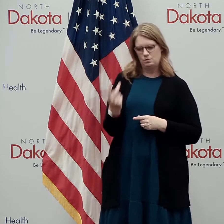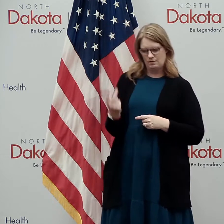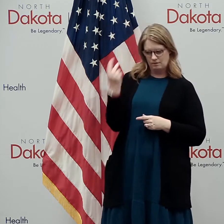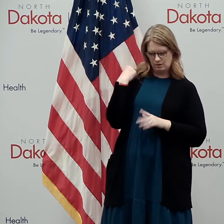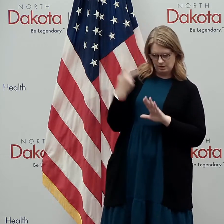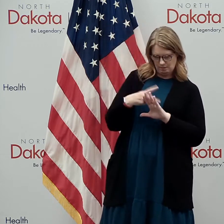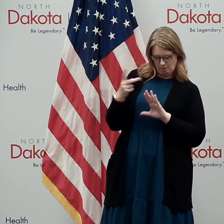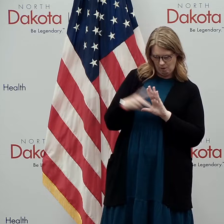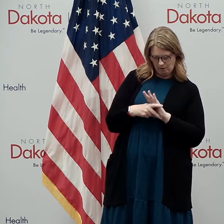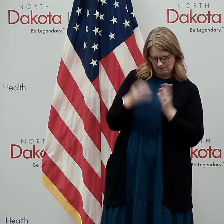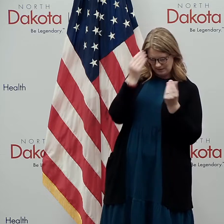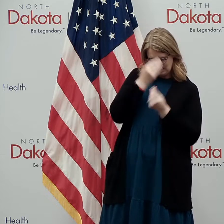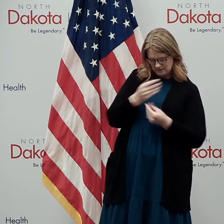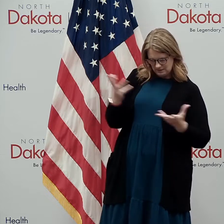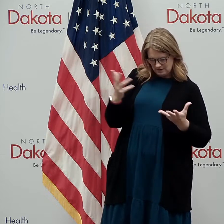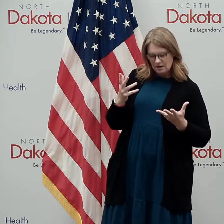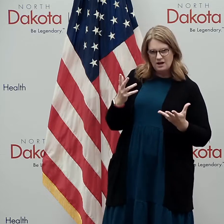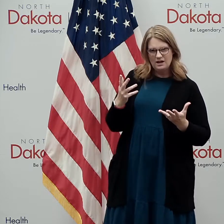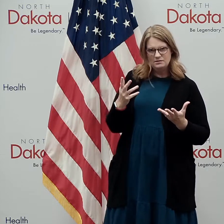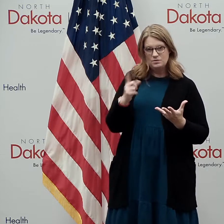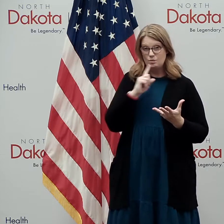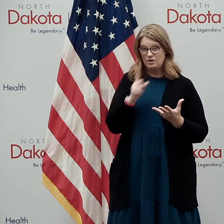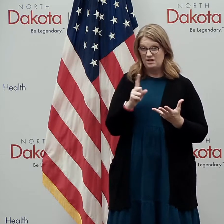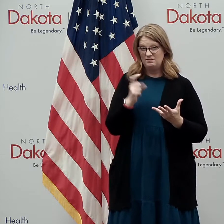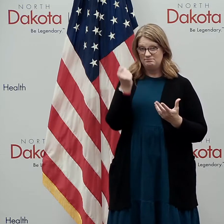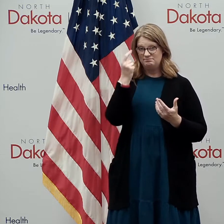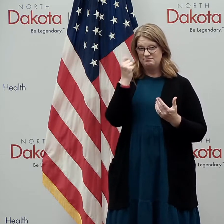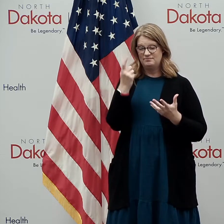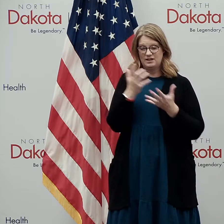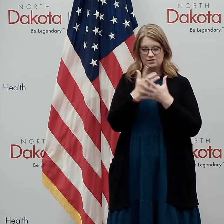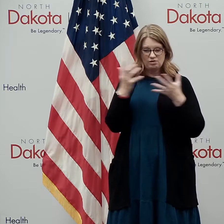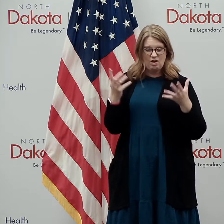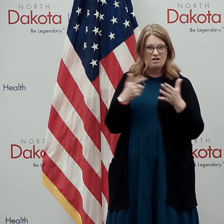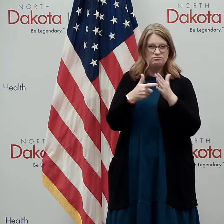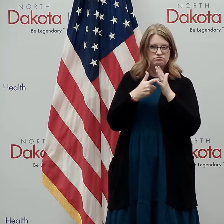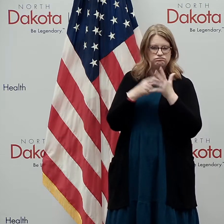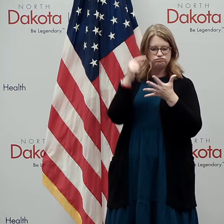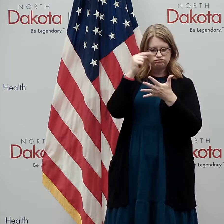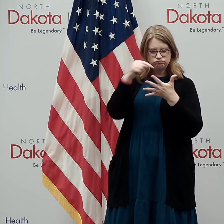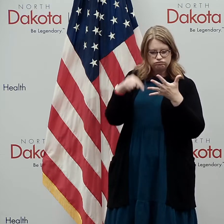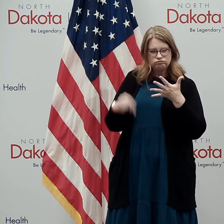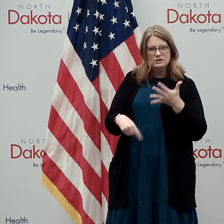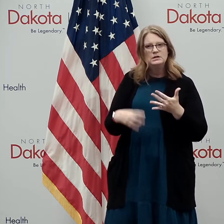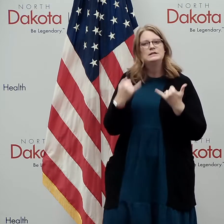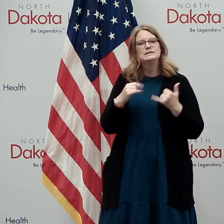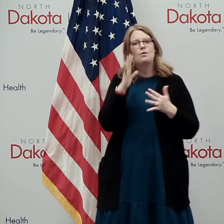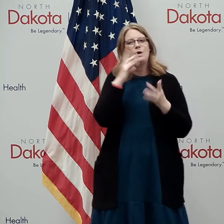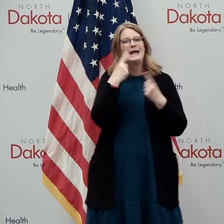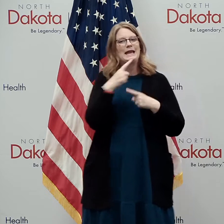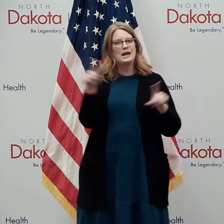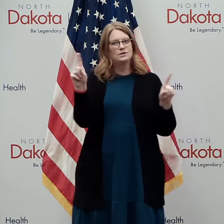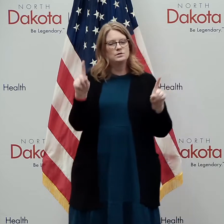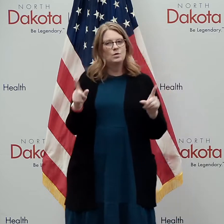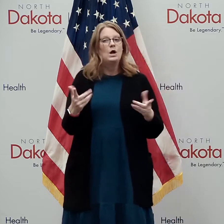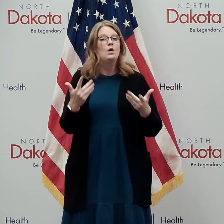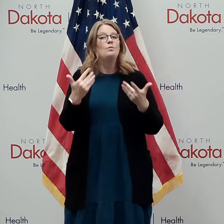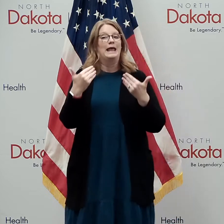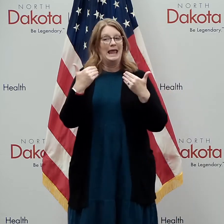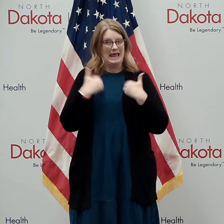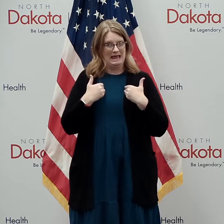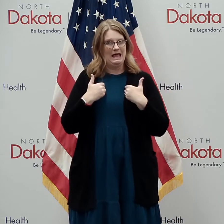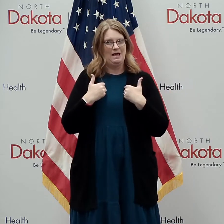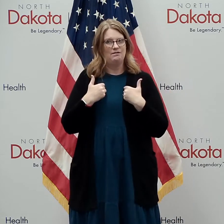data, and there's a lot of factors that went into this. But I am going to announce today that we're announcing that we have submitted